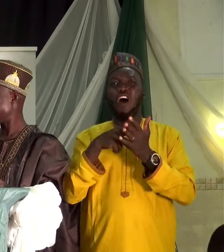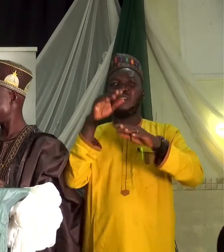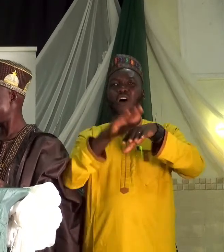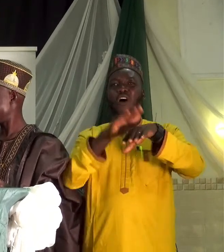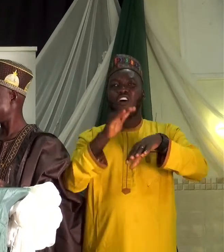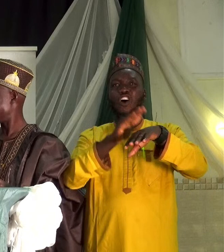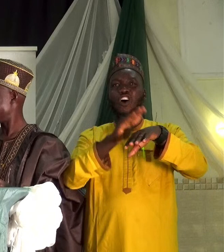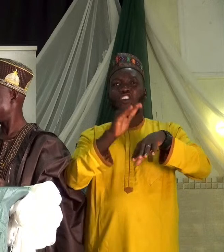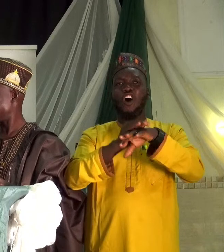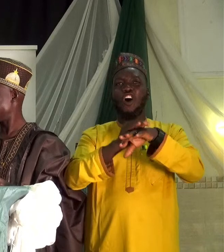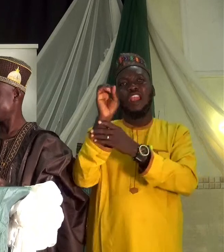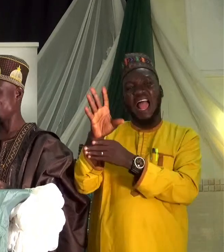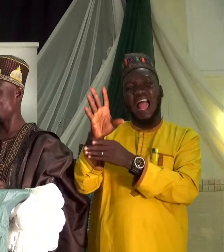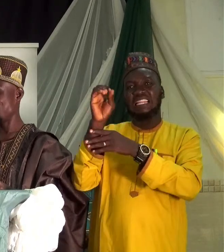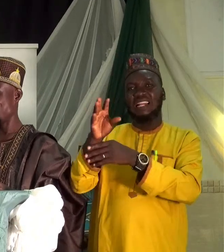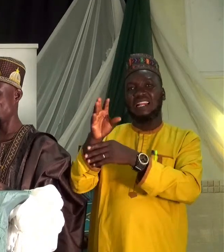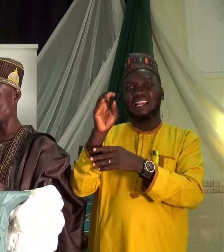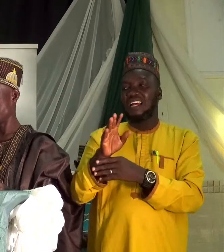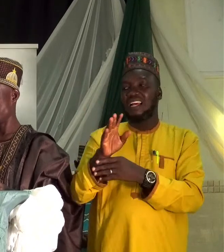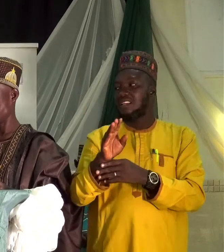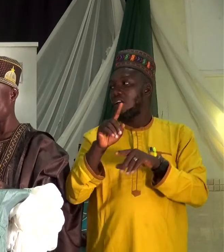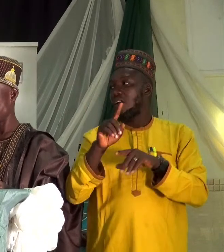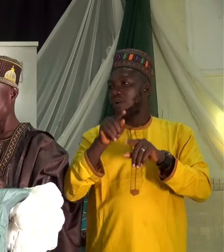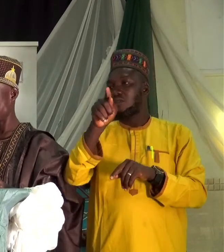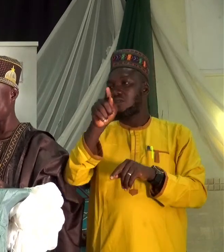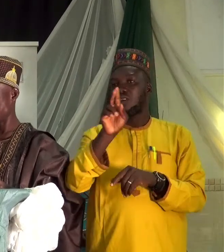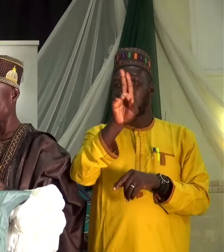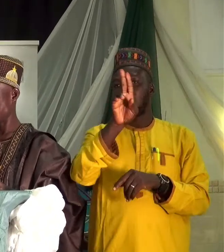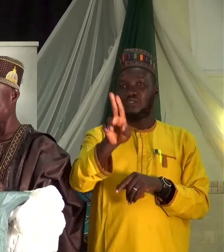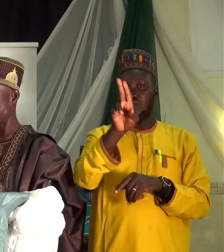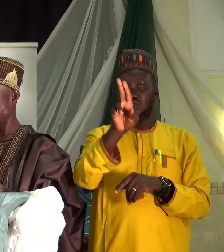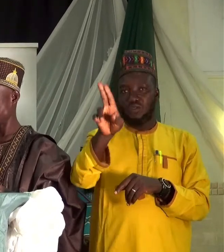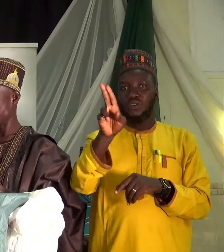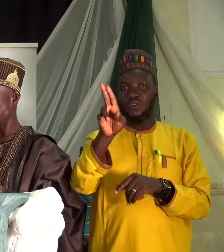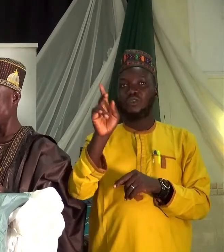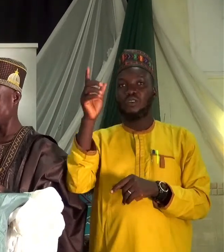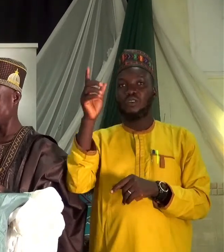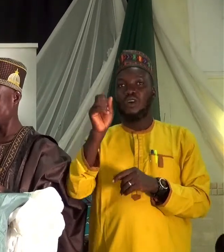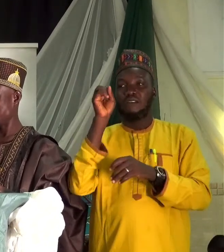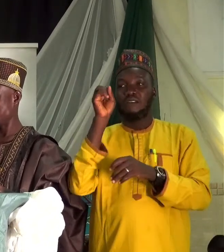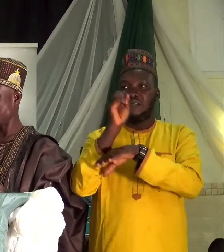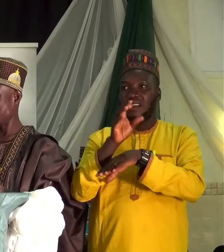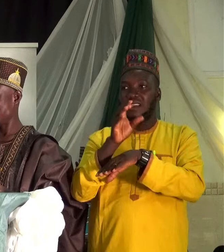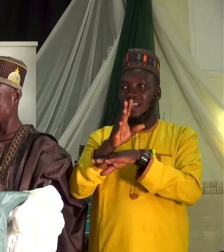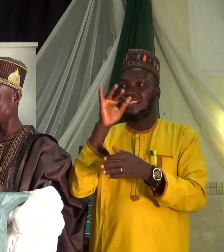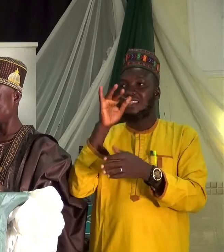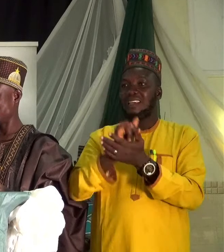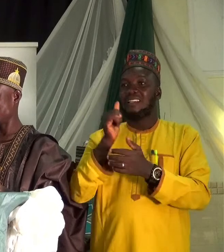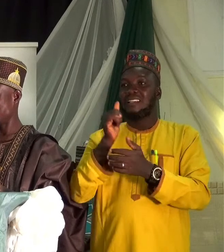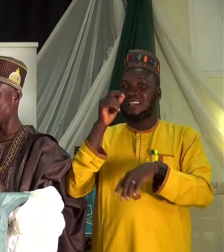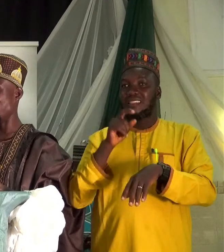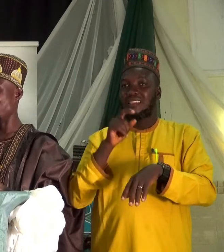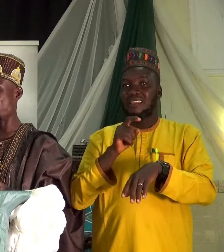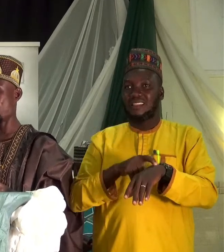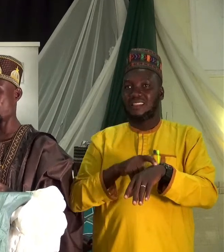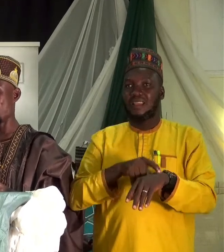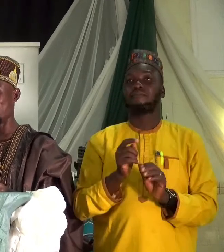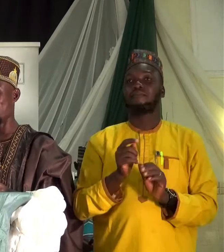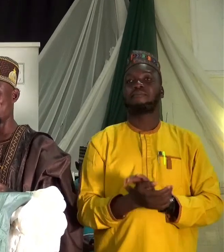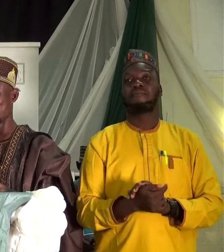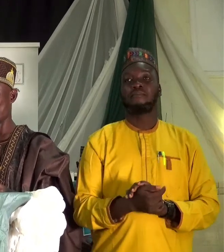unconsciously, you have used one of his lights to see during a darkness. You may not know. Allahu